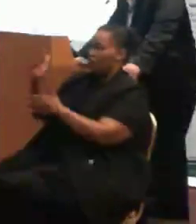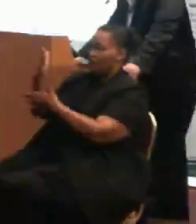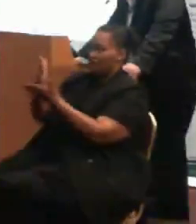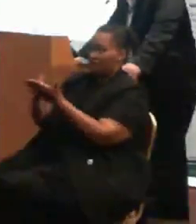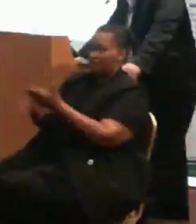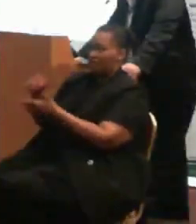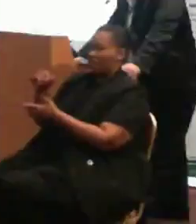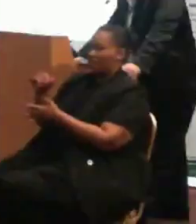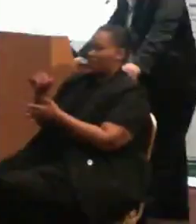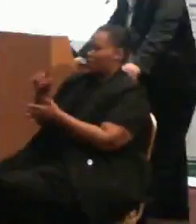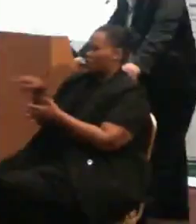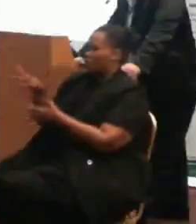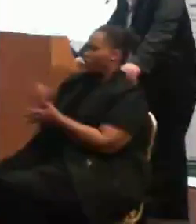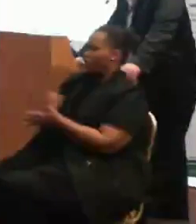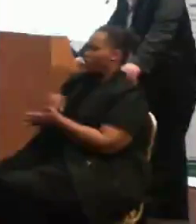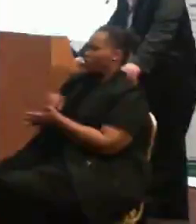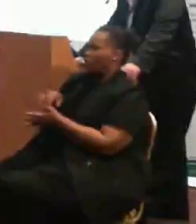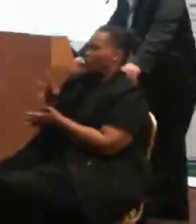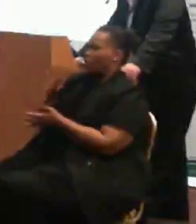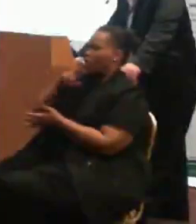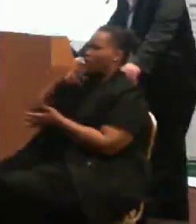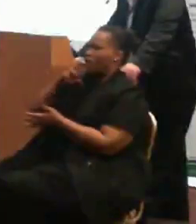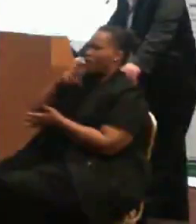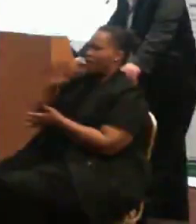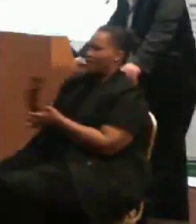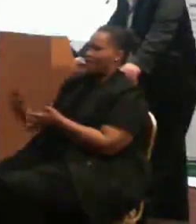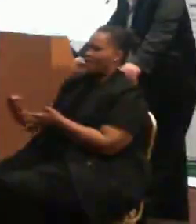irregular, aggressive, or fictitious.